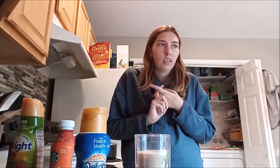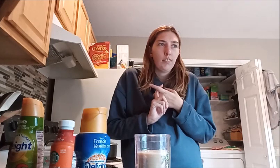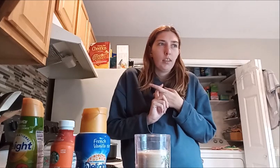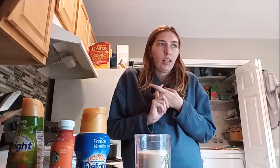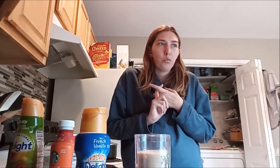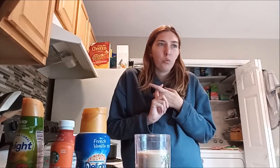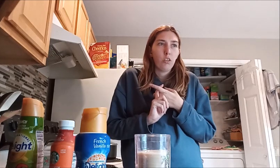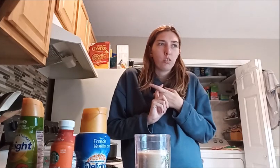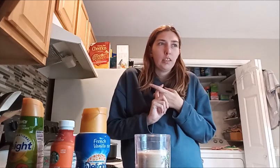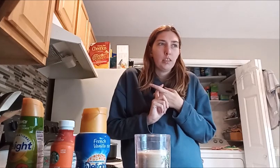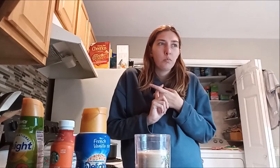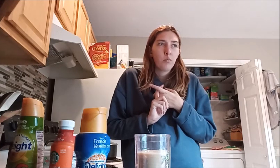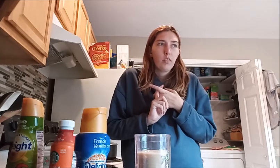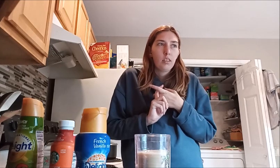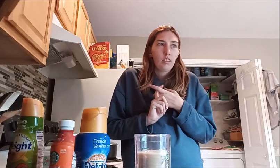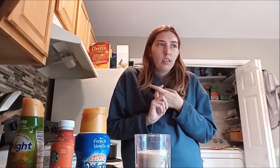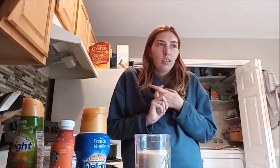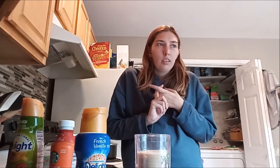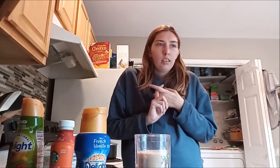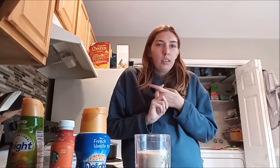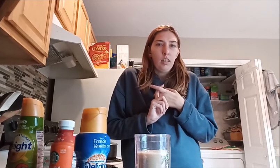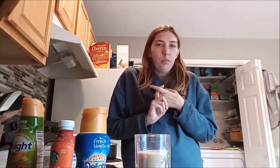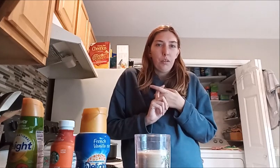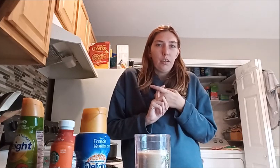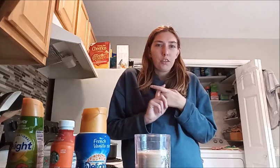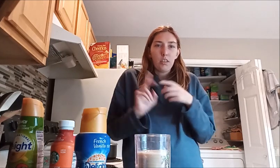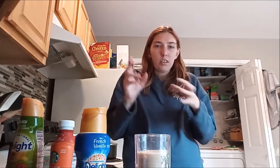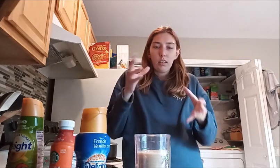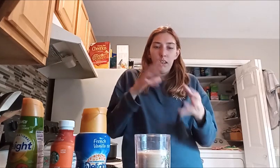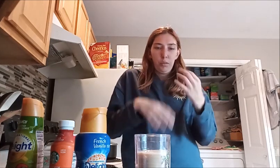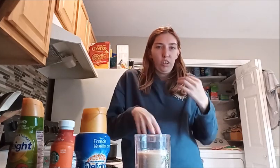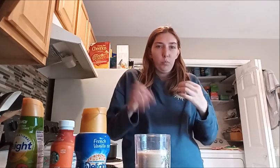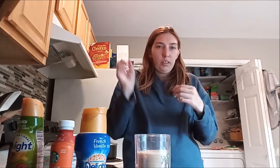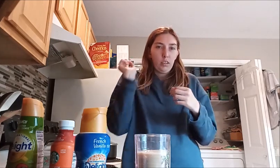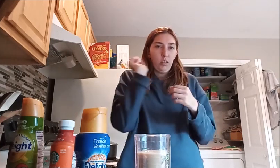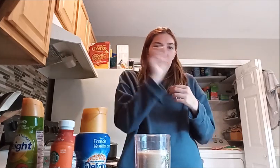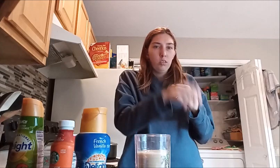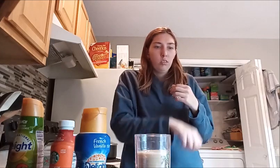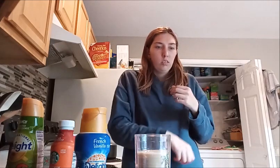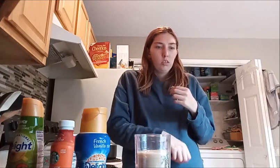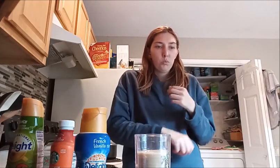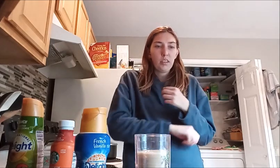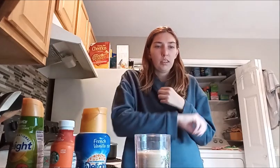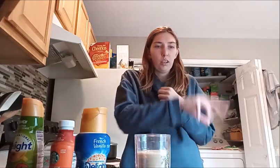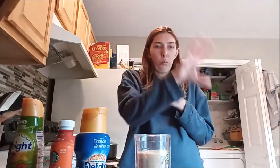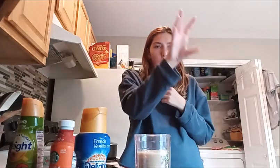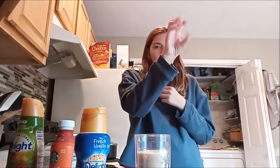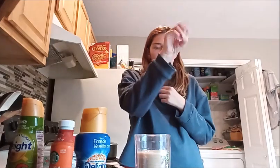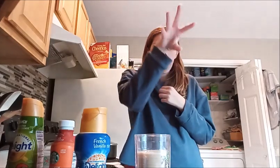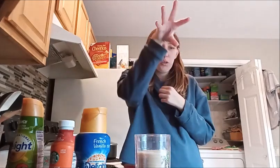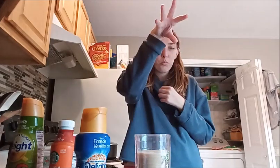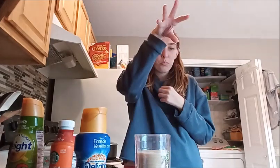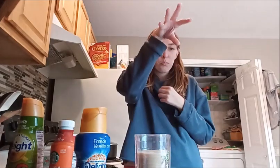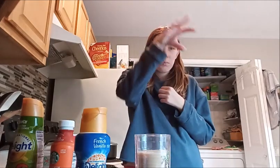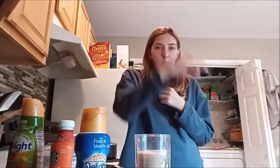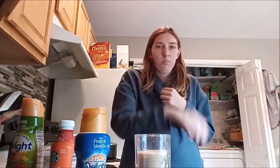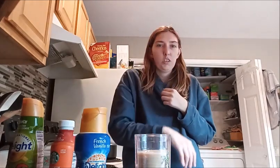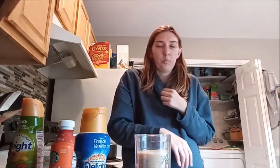kids that would actually climb a rope and go swinging into the water, whoop, jumping off. That was